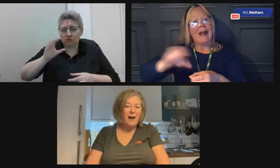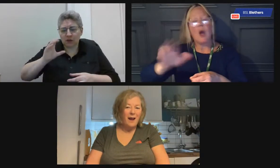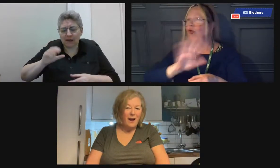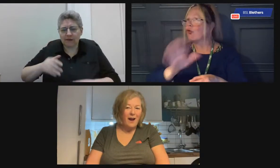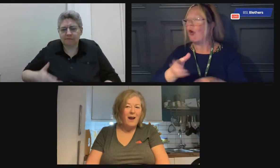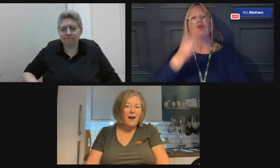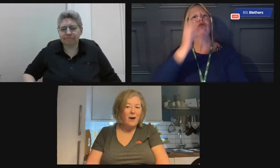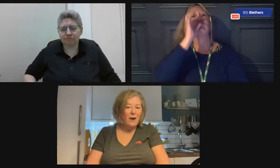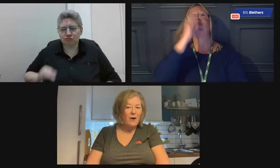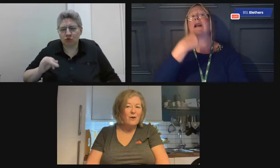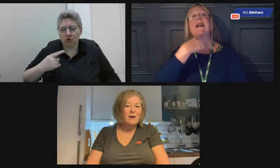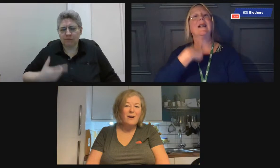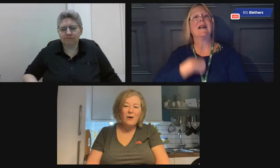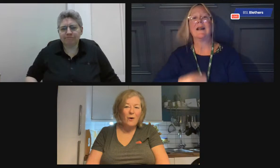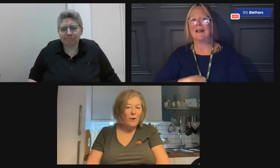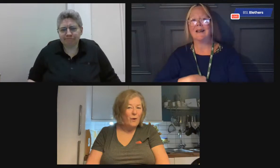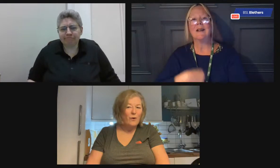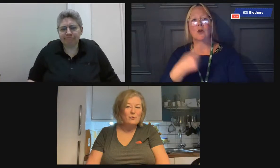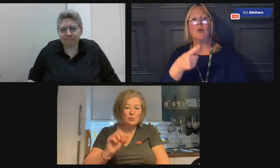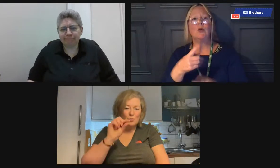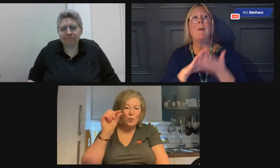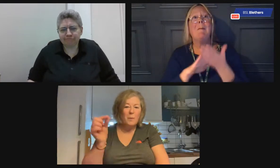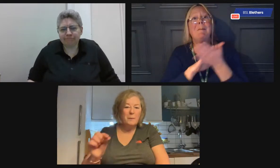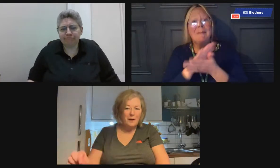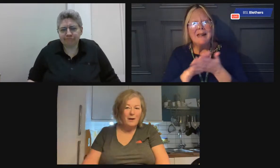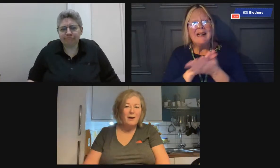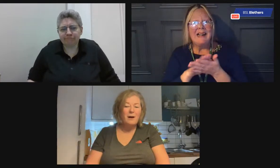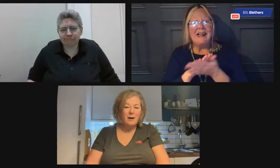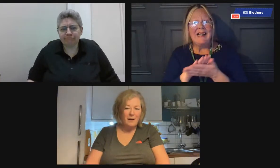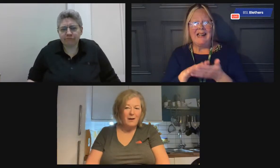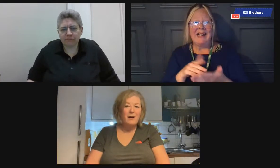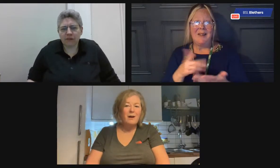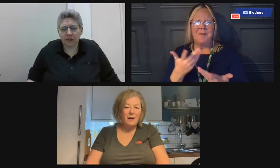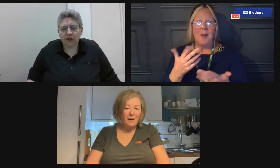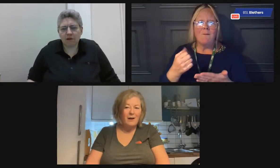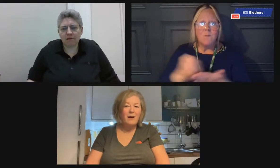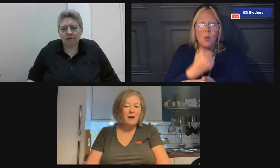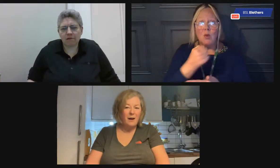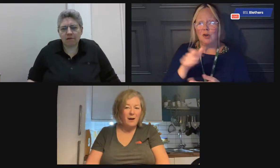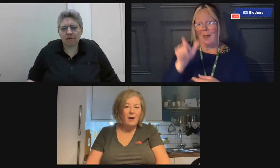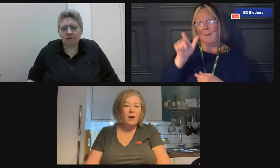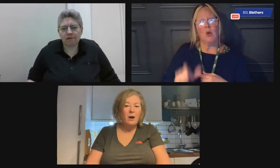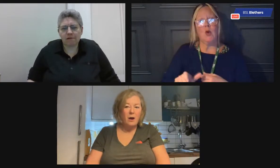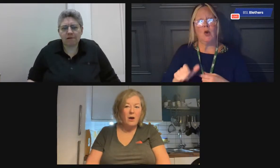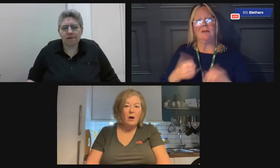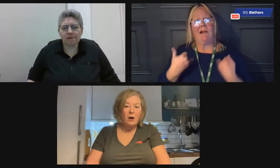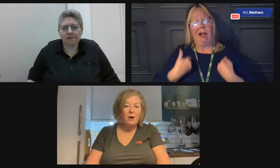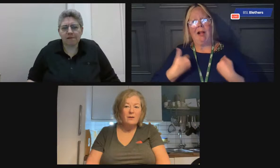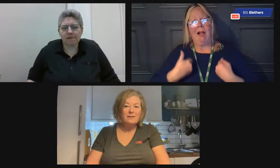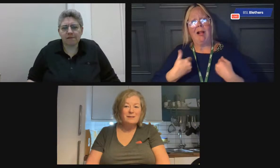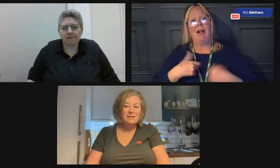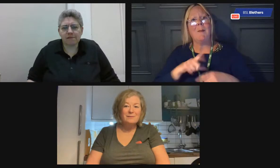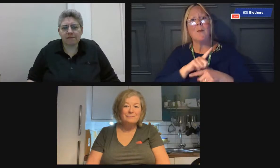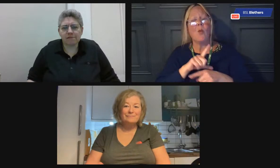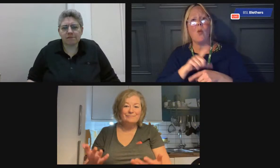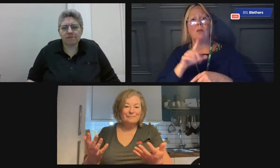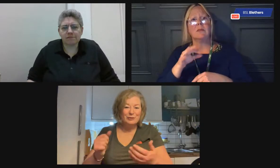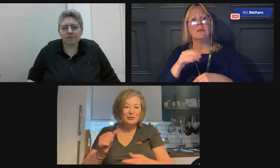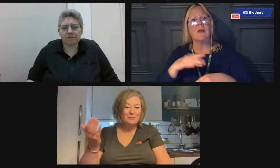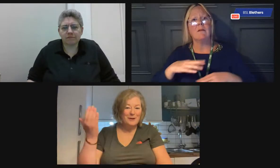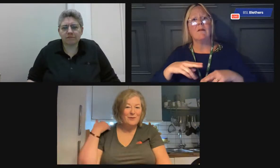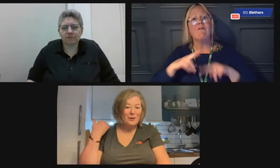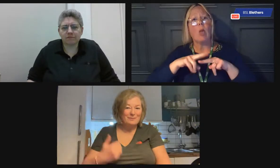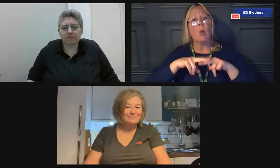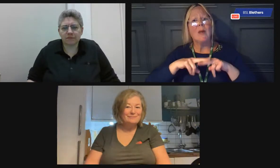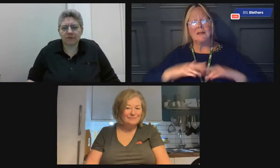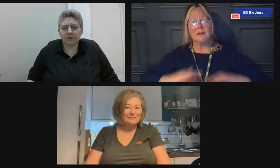the tube that you have to facilitate the intake of liquid, because you can't take it through the mouth?" And it